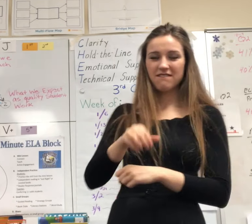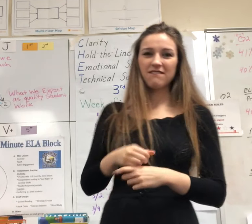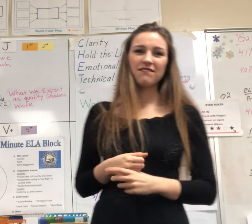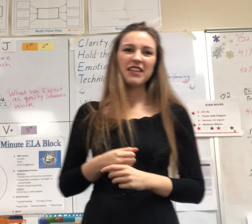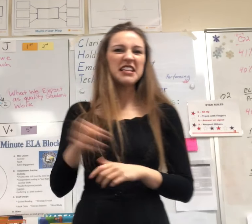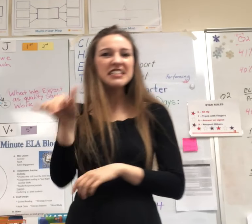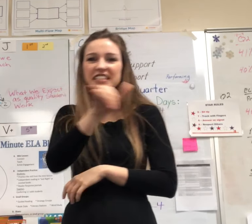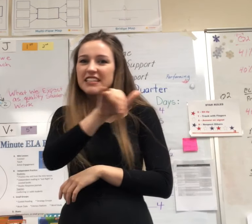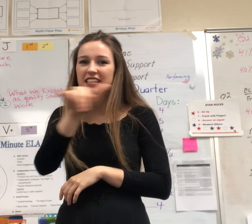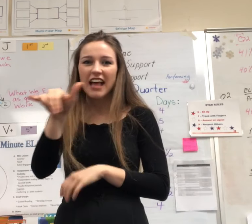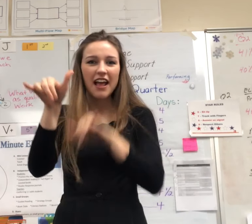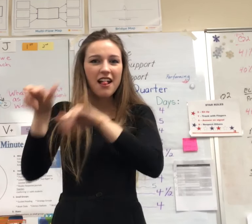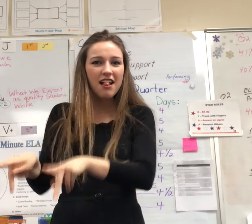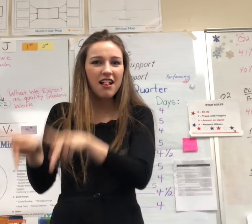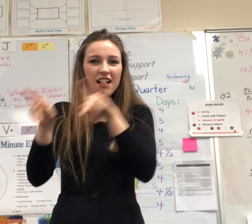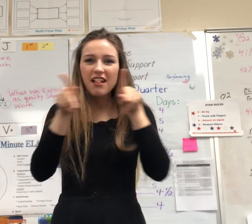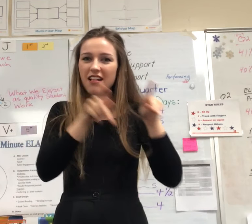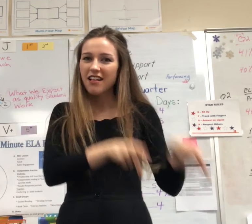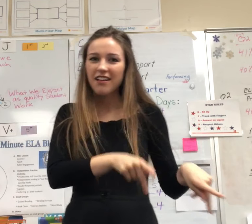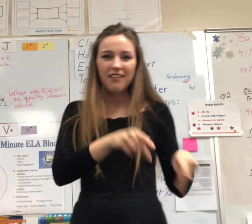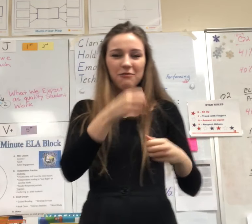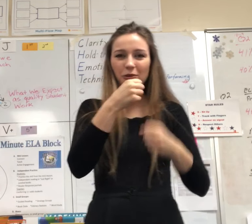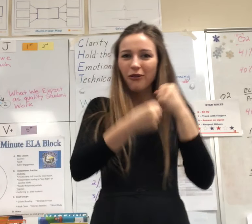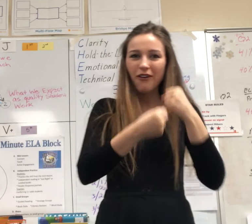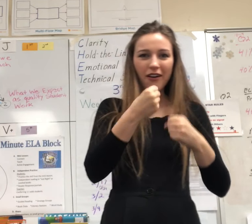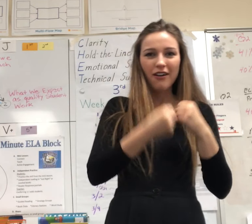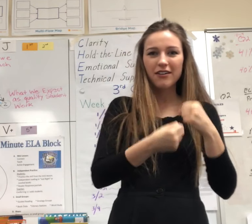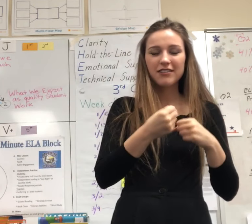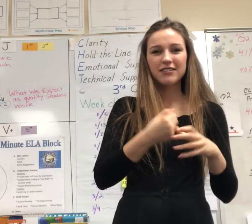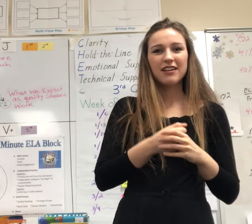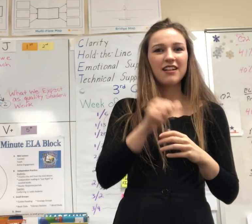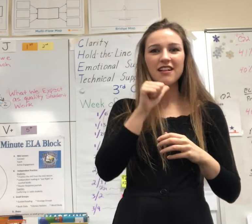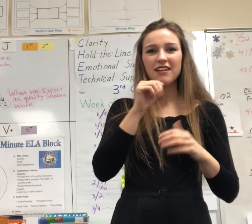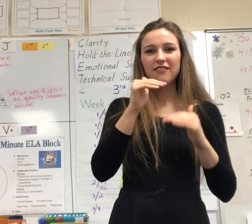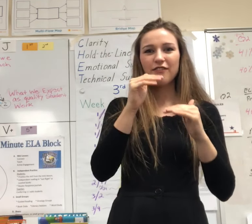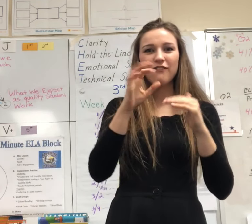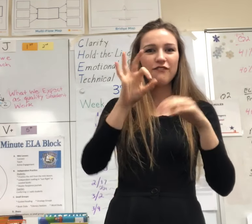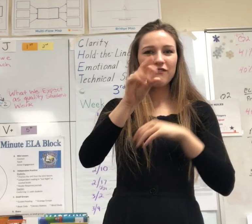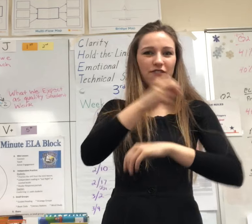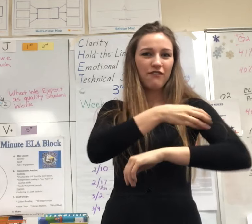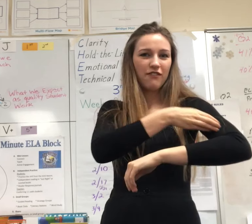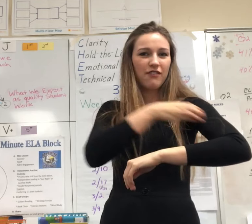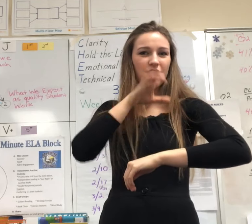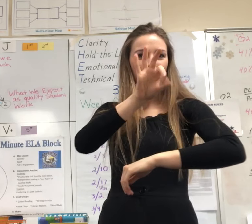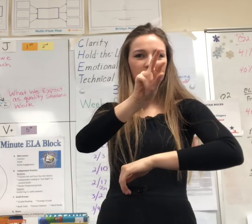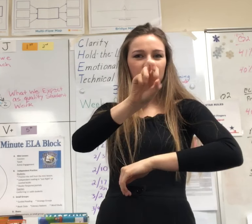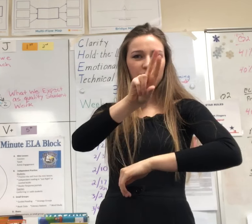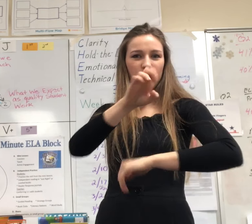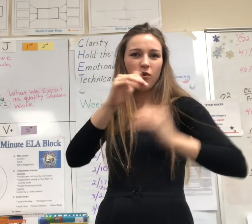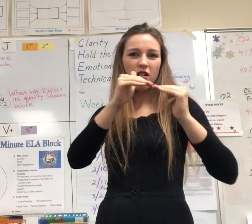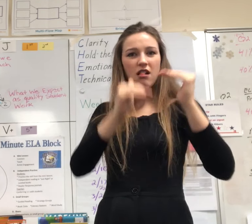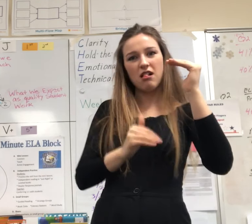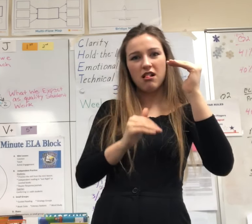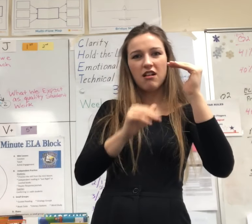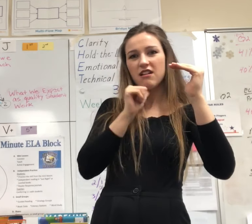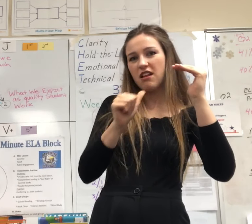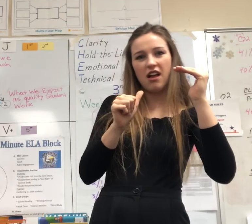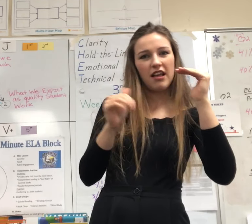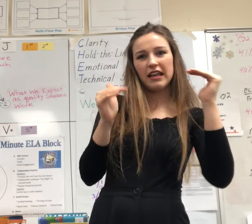we're going to do today is we're going to test force on our vehicles. We are